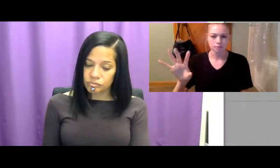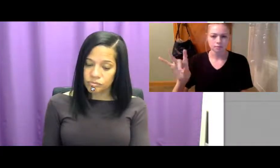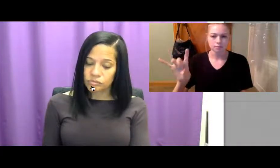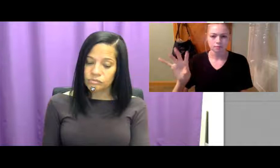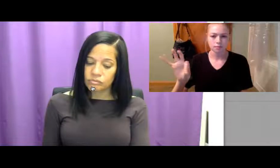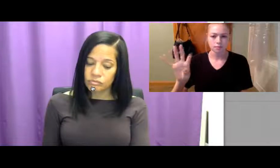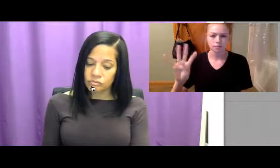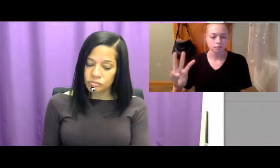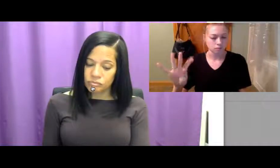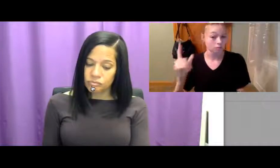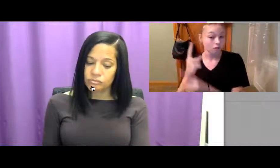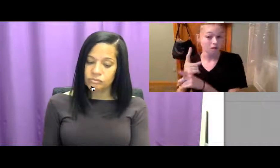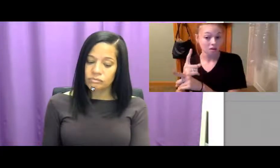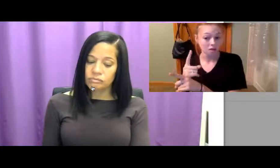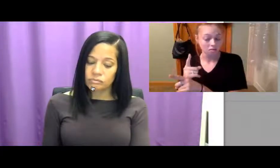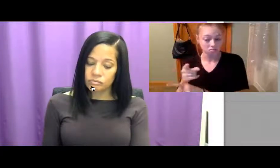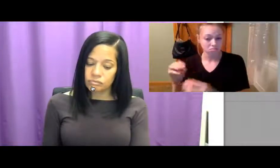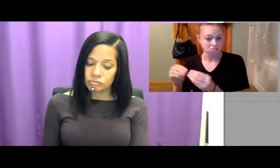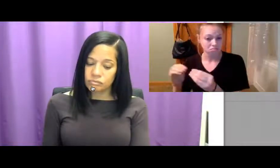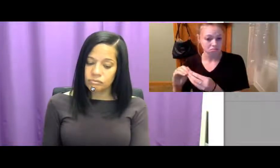130-458-765-894. Is that correct?